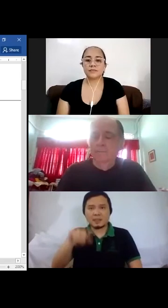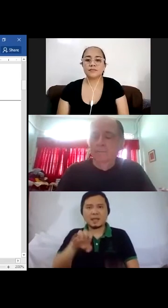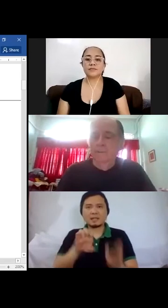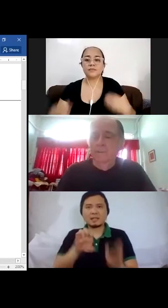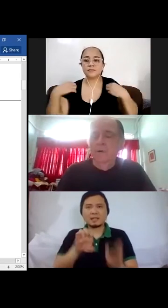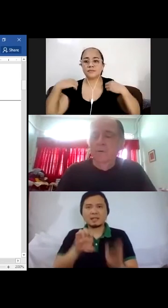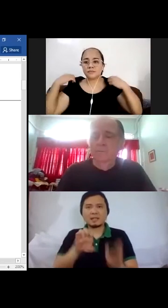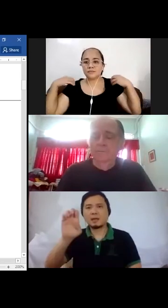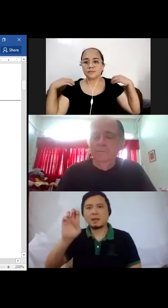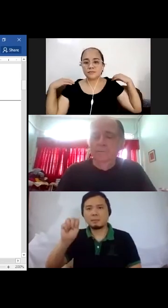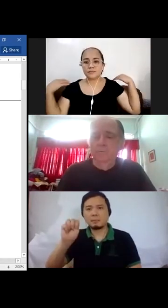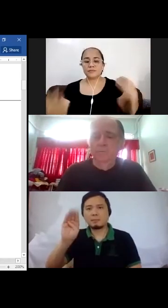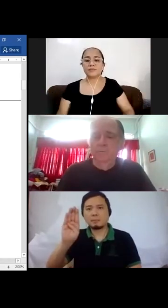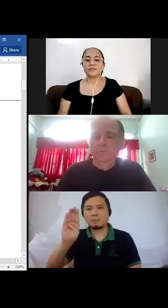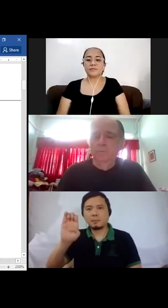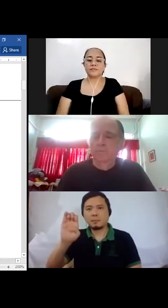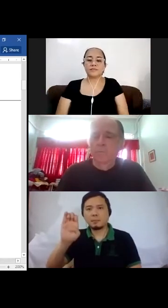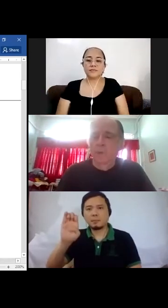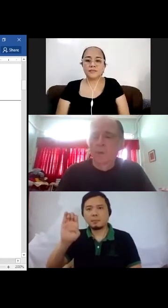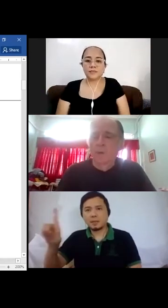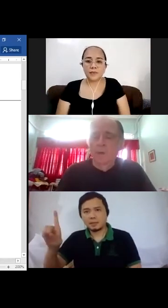Okay, so